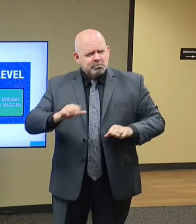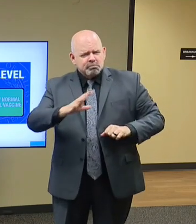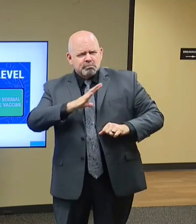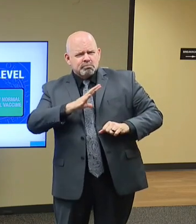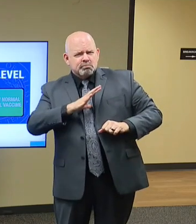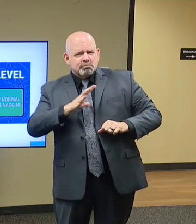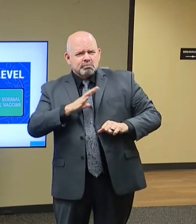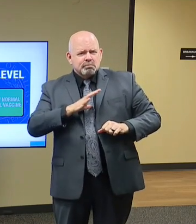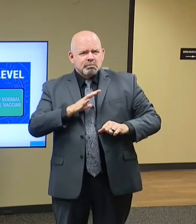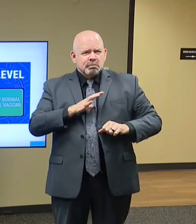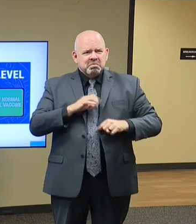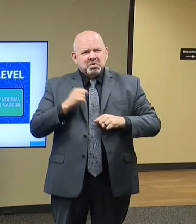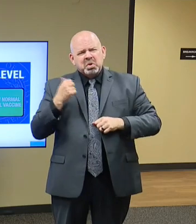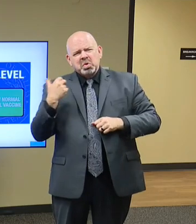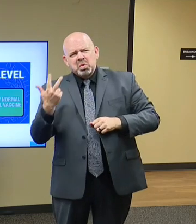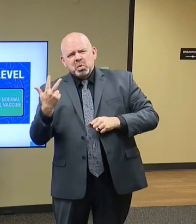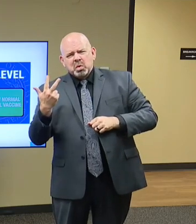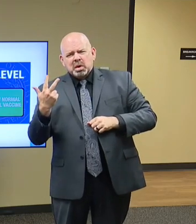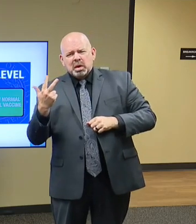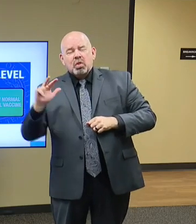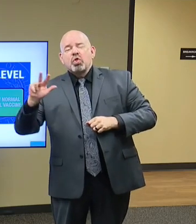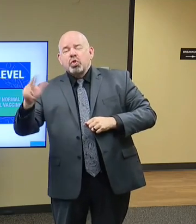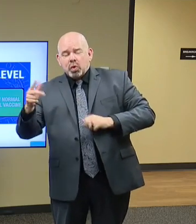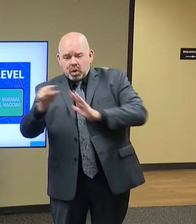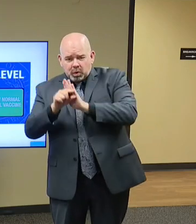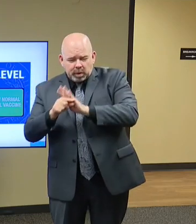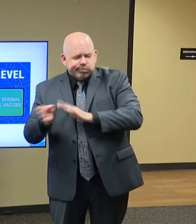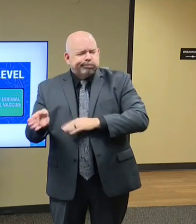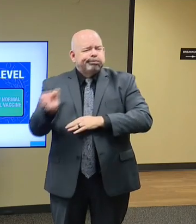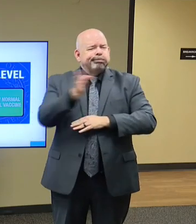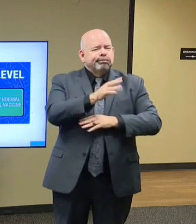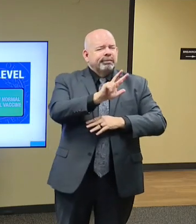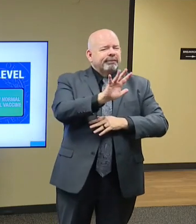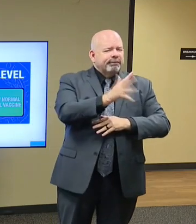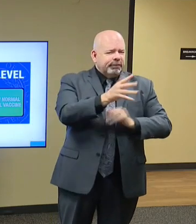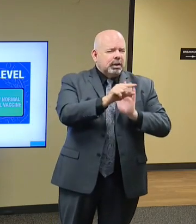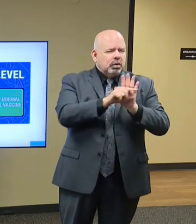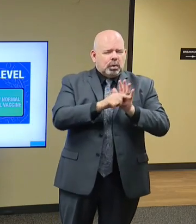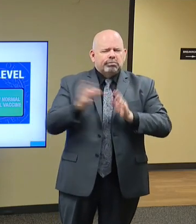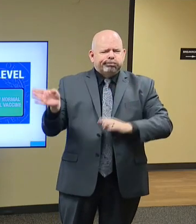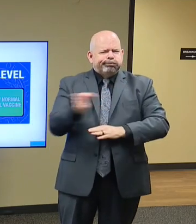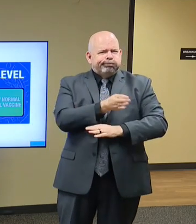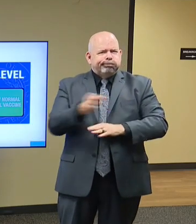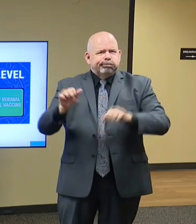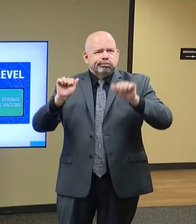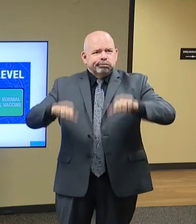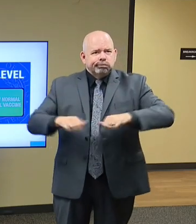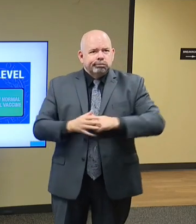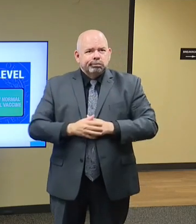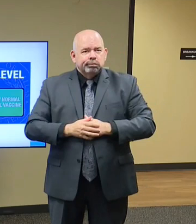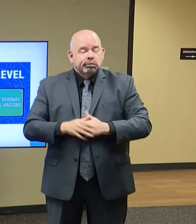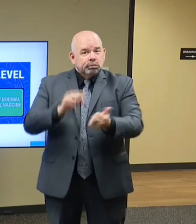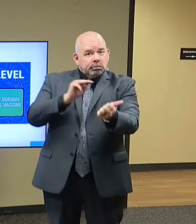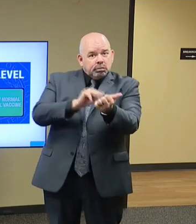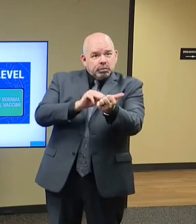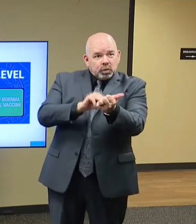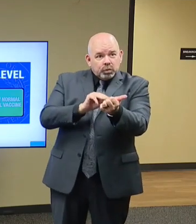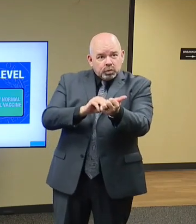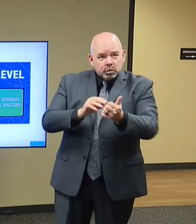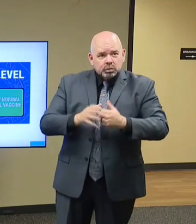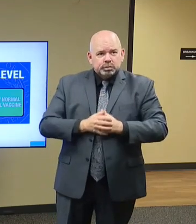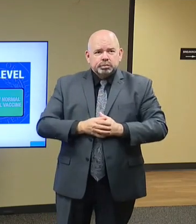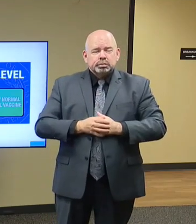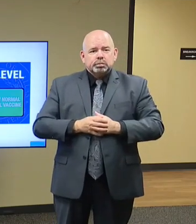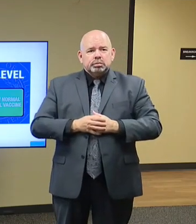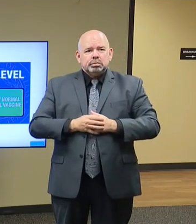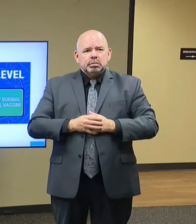as well under the doctor recommendations. However, the doctors strongly